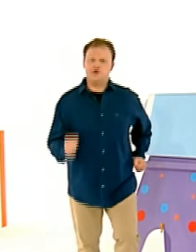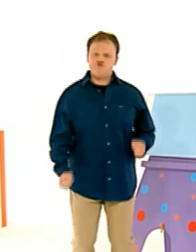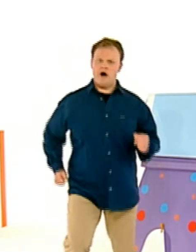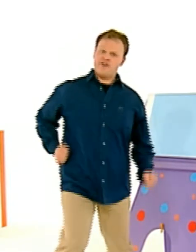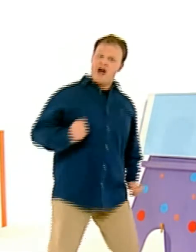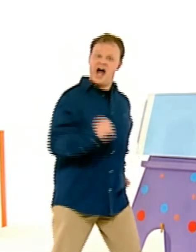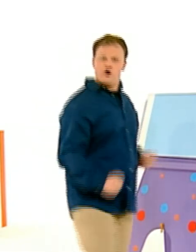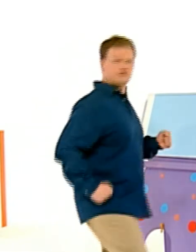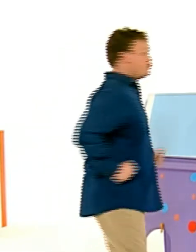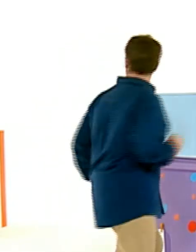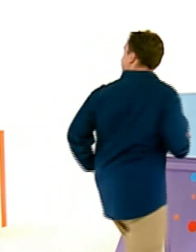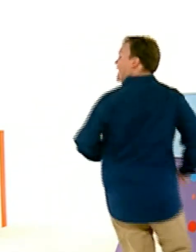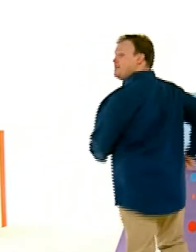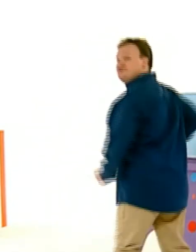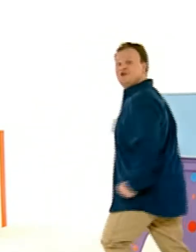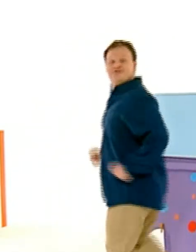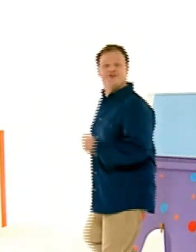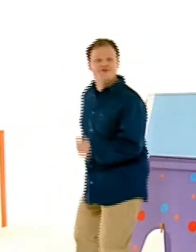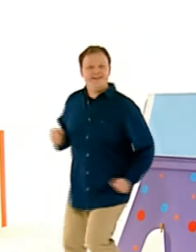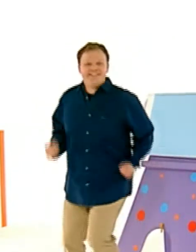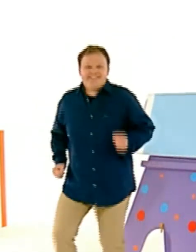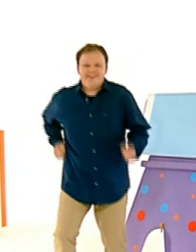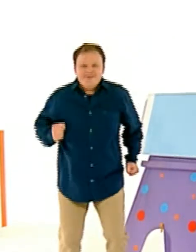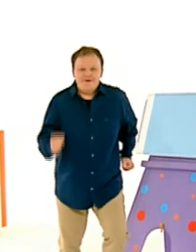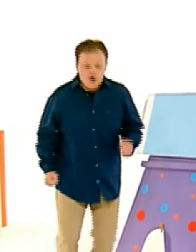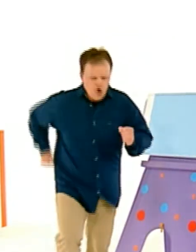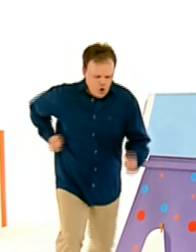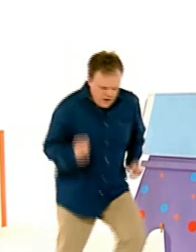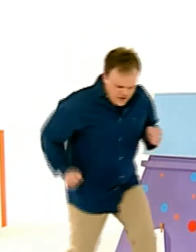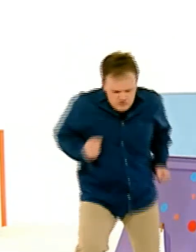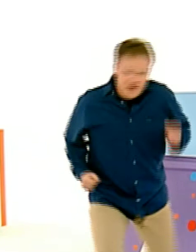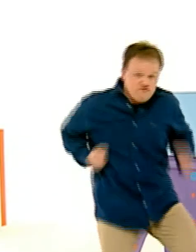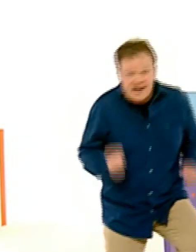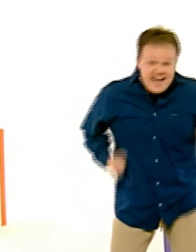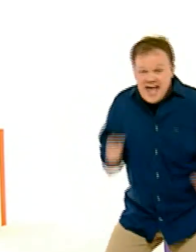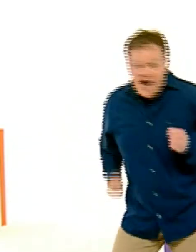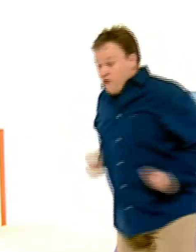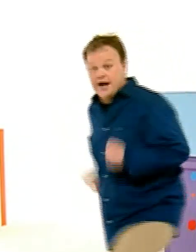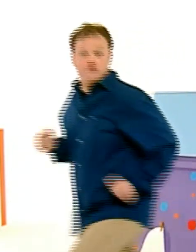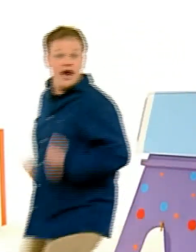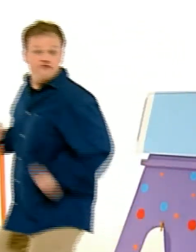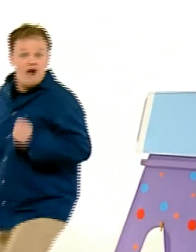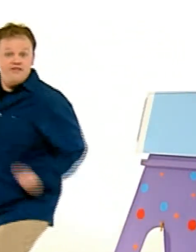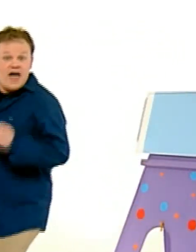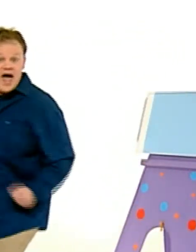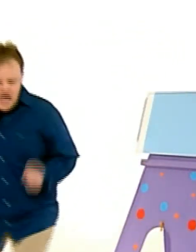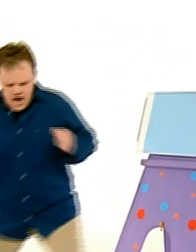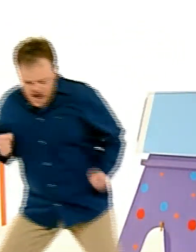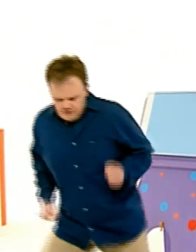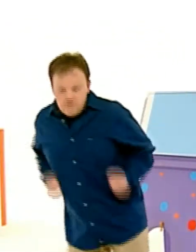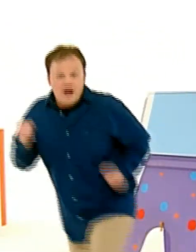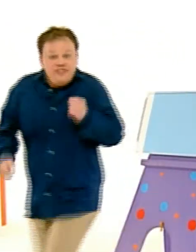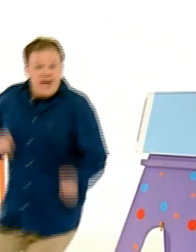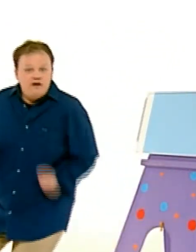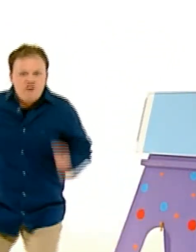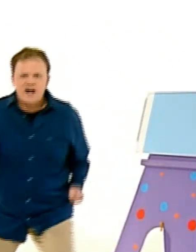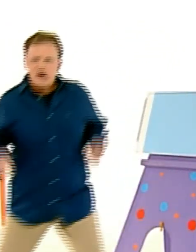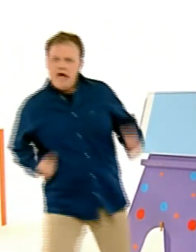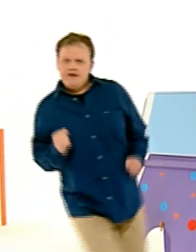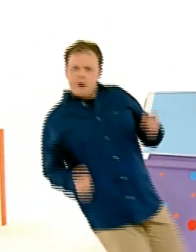run around. Can you do it too? With a run, run here and a run, run there. Here a run, there a run, everywhere a